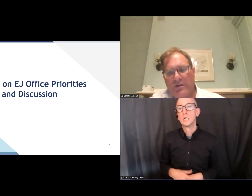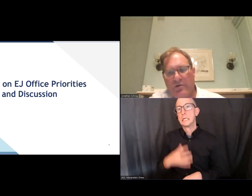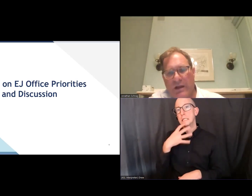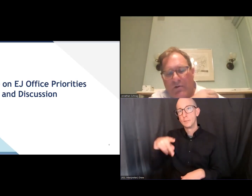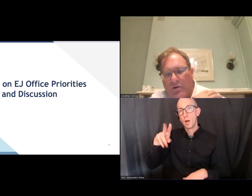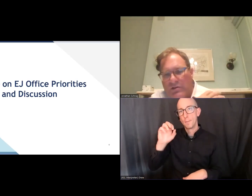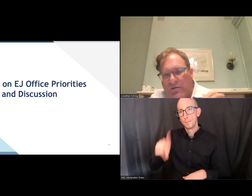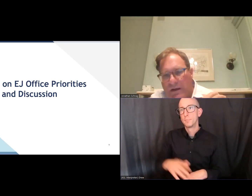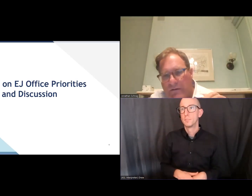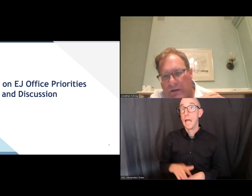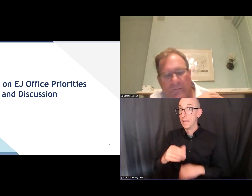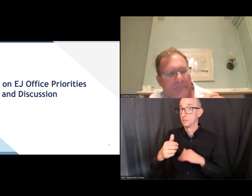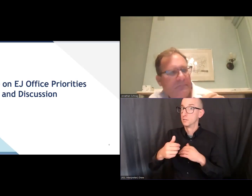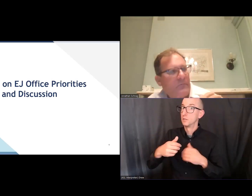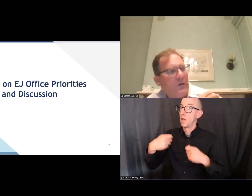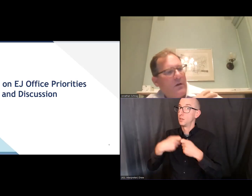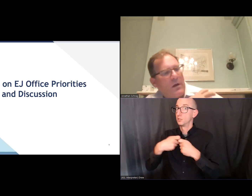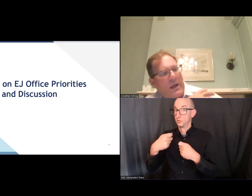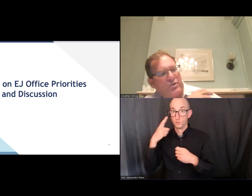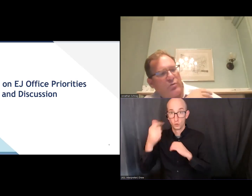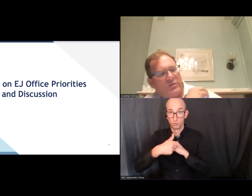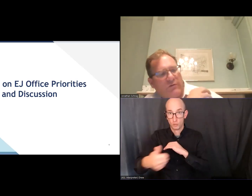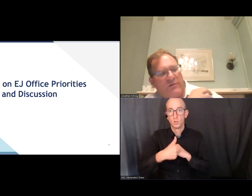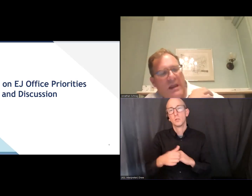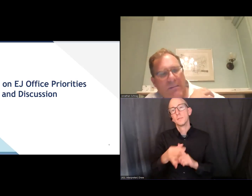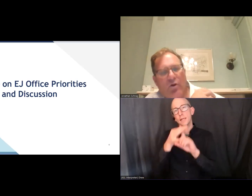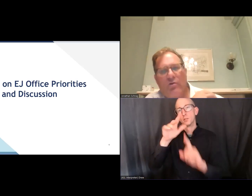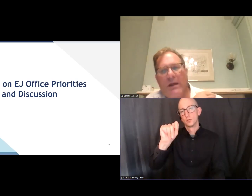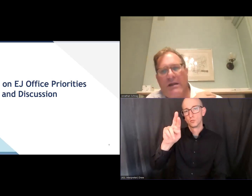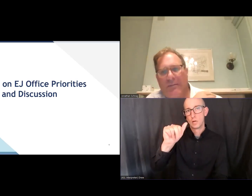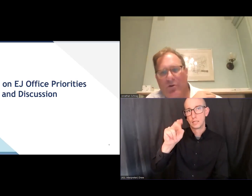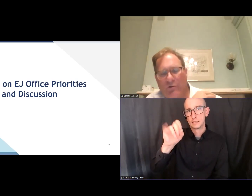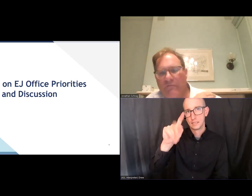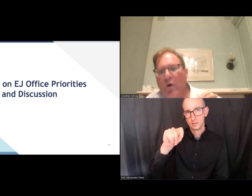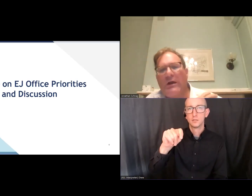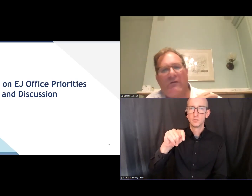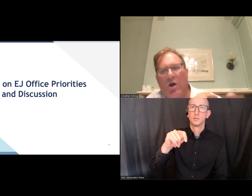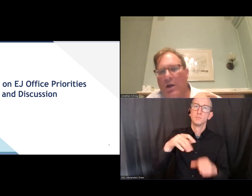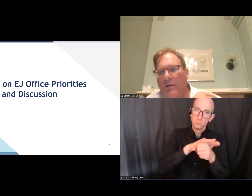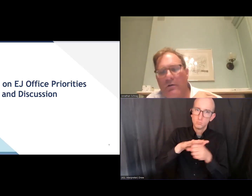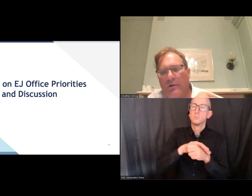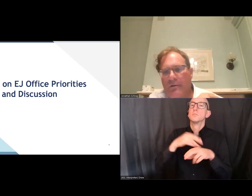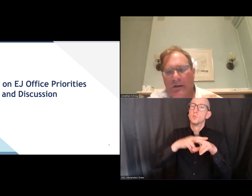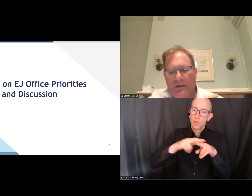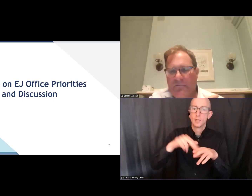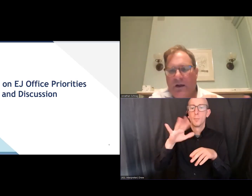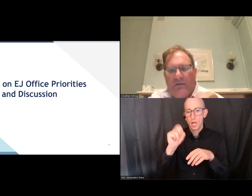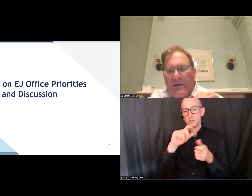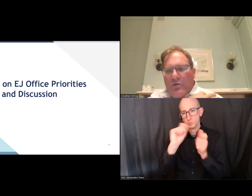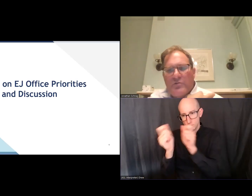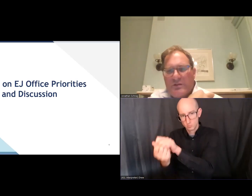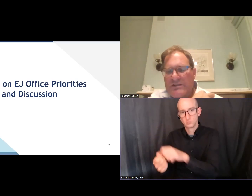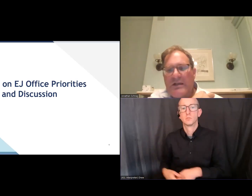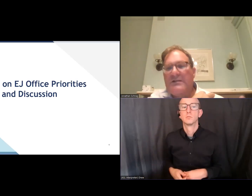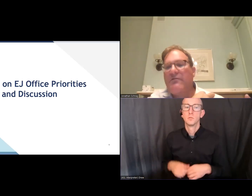in particular neighborhoods, transit, and do a sort of neighborhood by neighborhood, focus on, I think the phrase